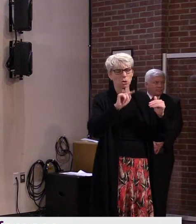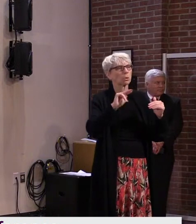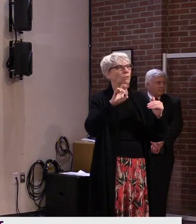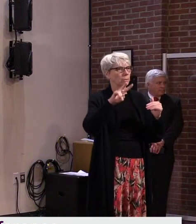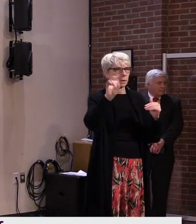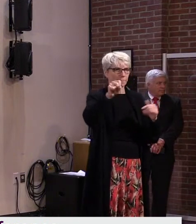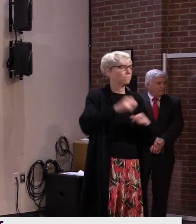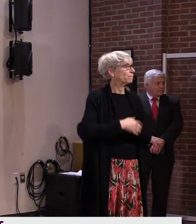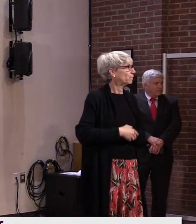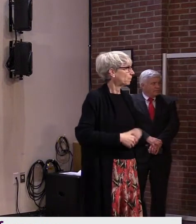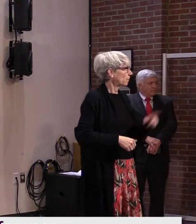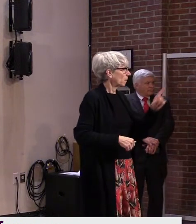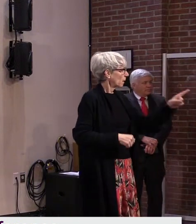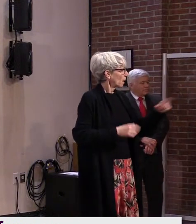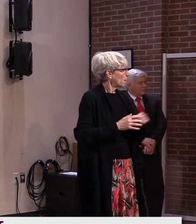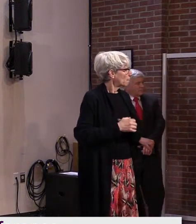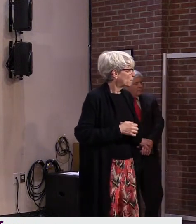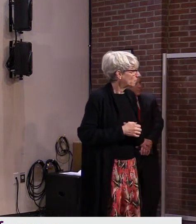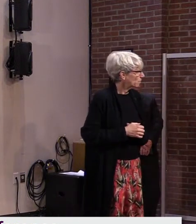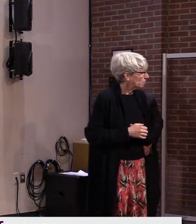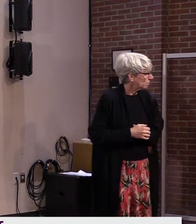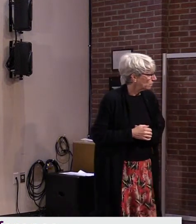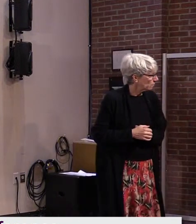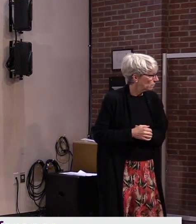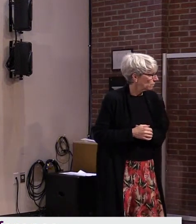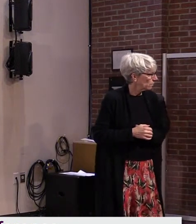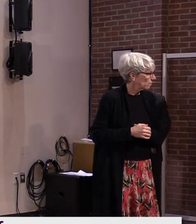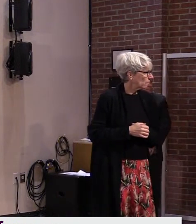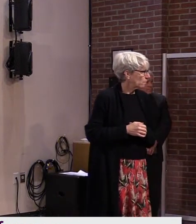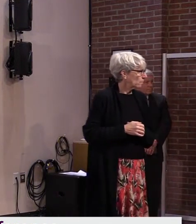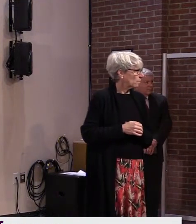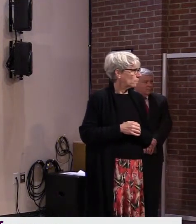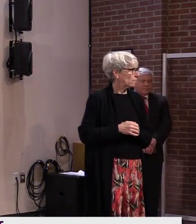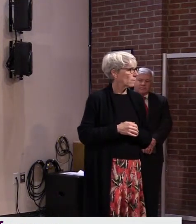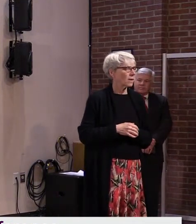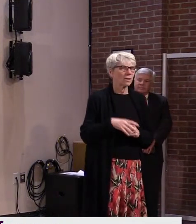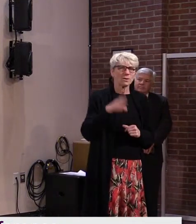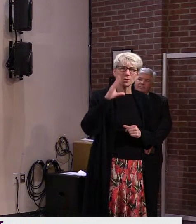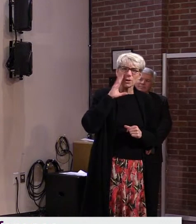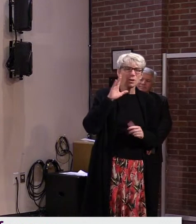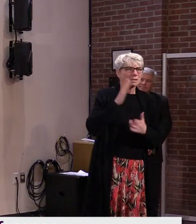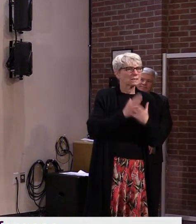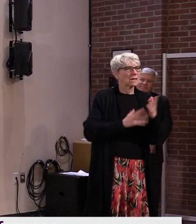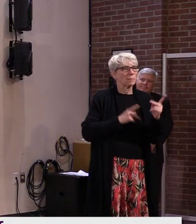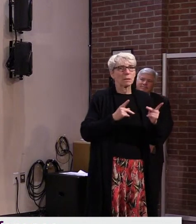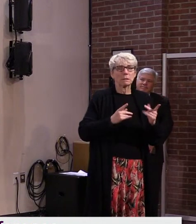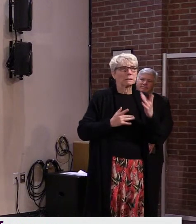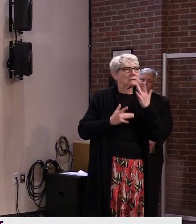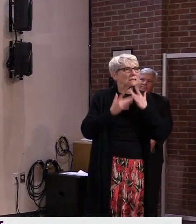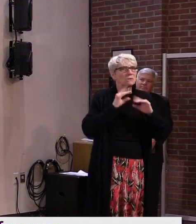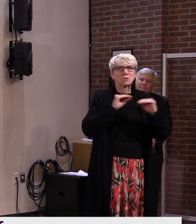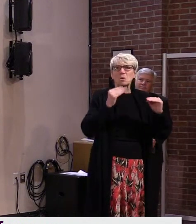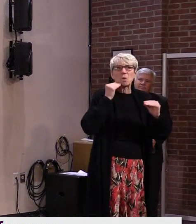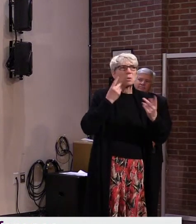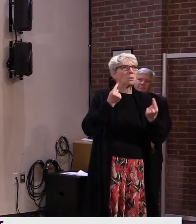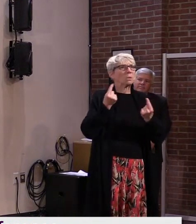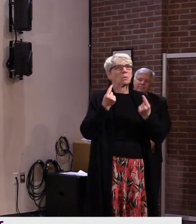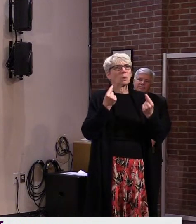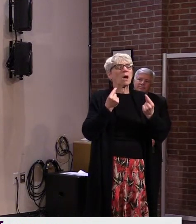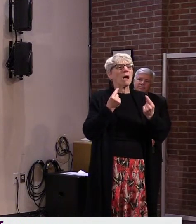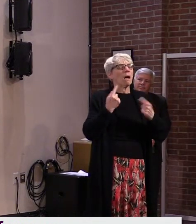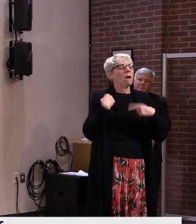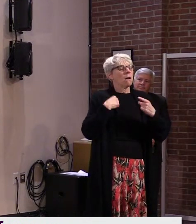Governor, do you think it's likely that emergency housing is going to need to be extended until the end of the year? You know, we're working with all the